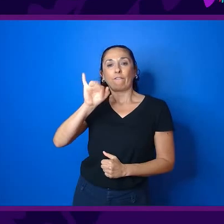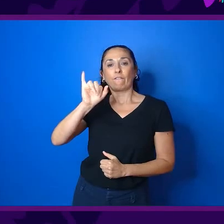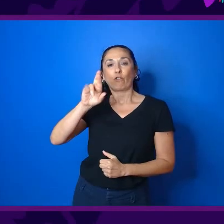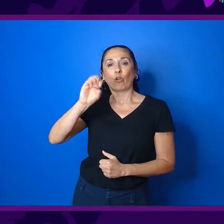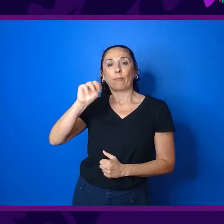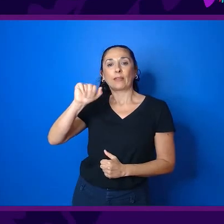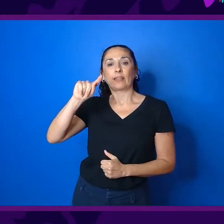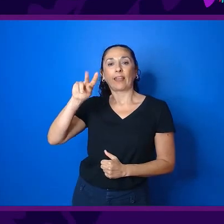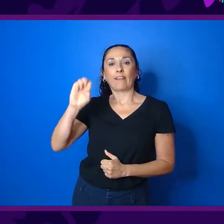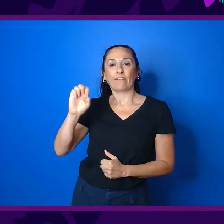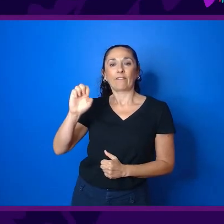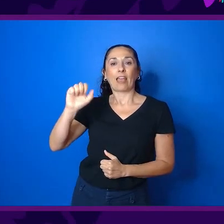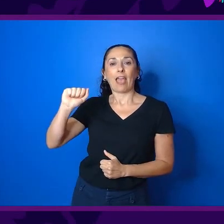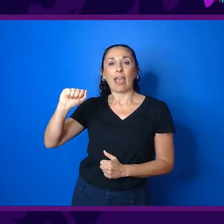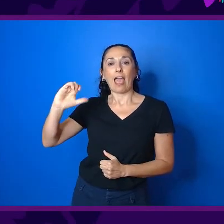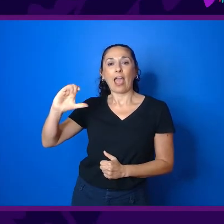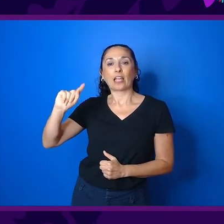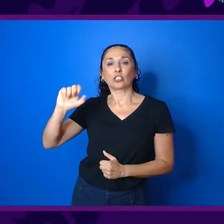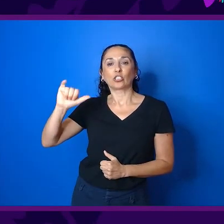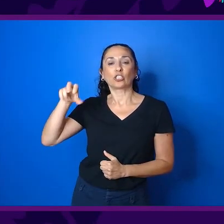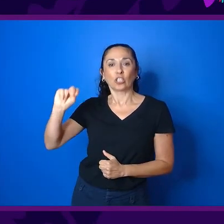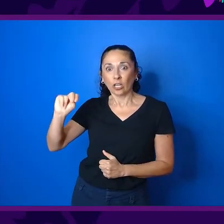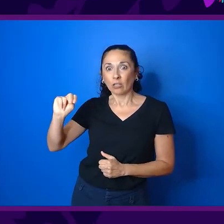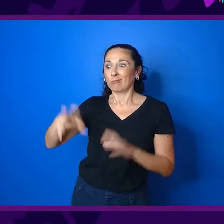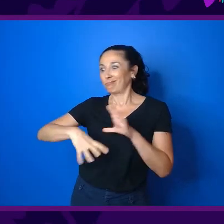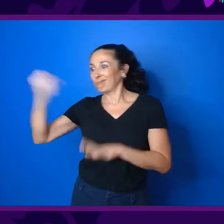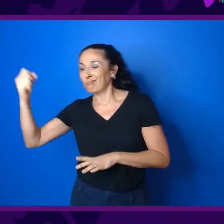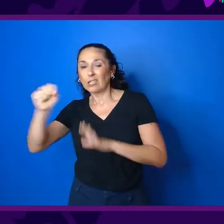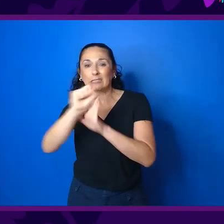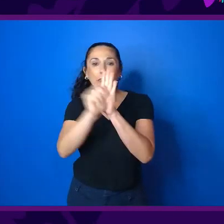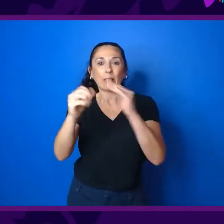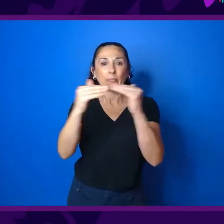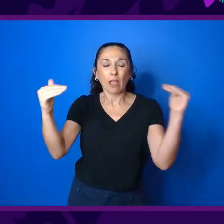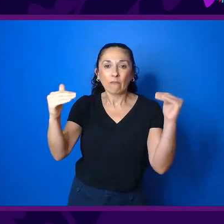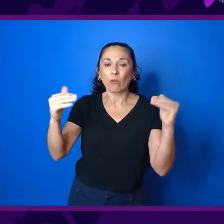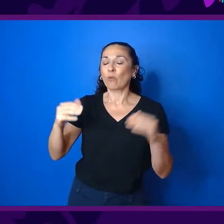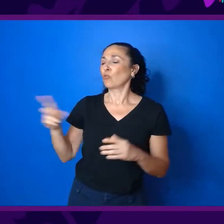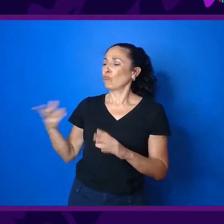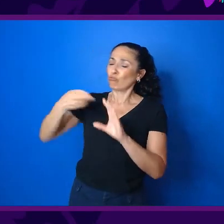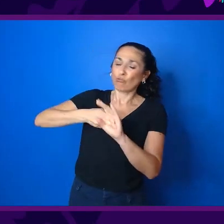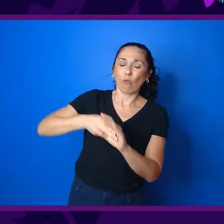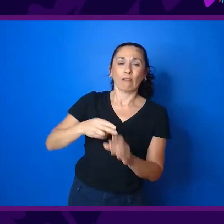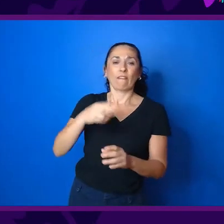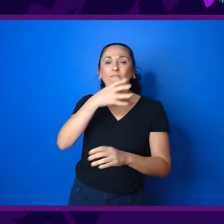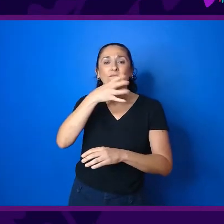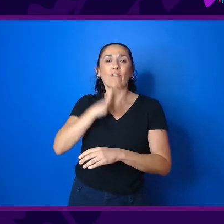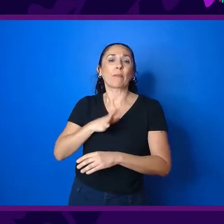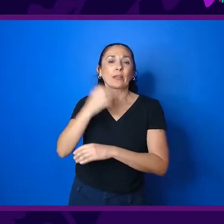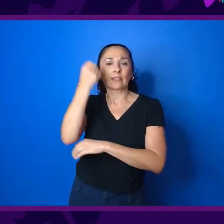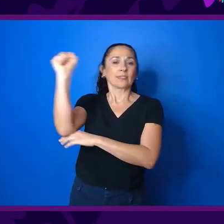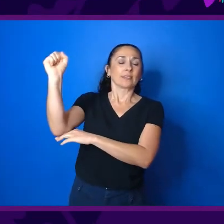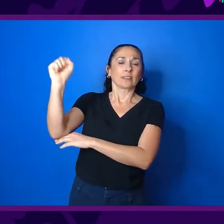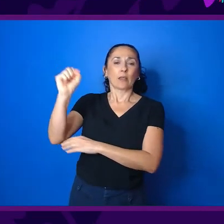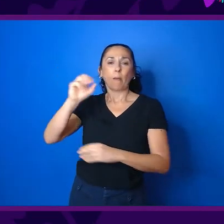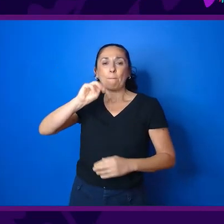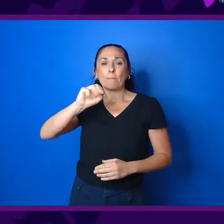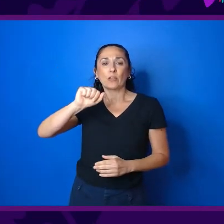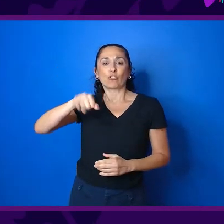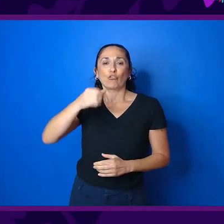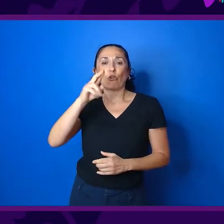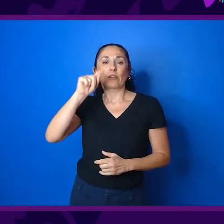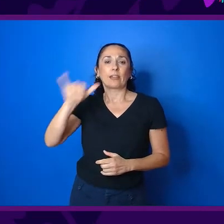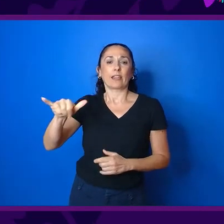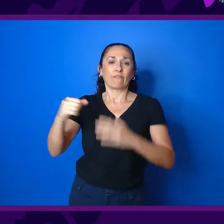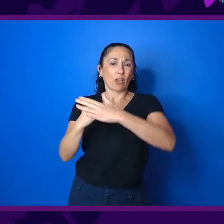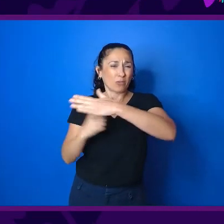state level. Just being there with the Feminist Majority Foundation and, doing all of those events that we did to try to hold on to that. We